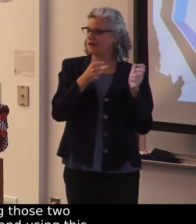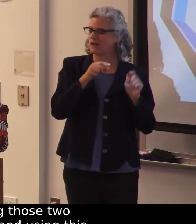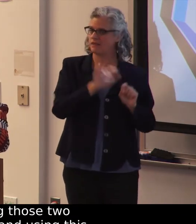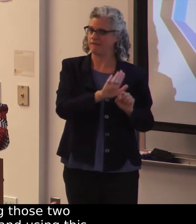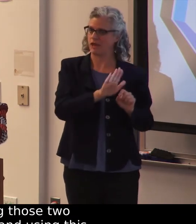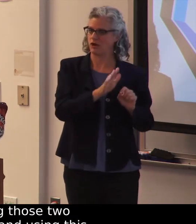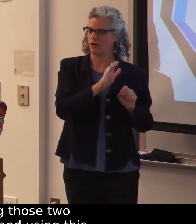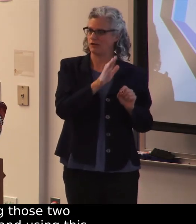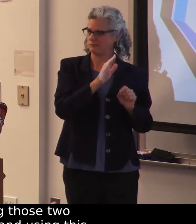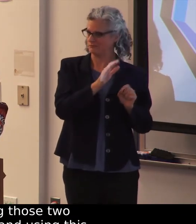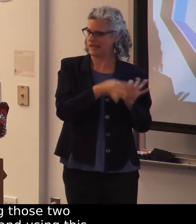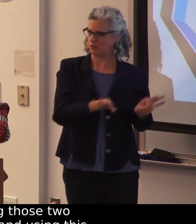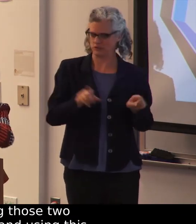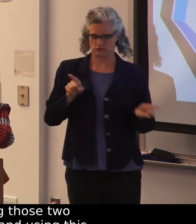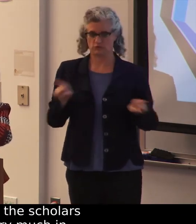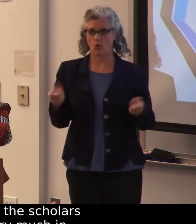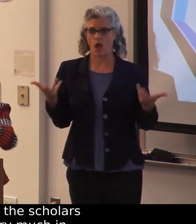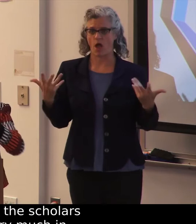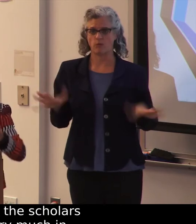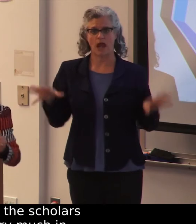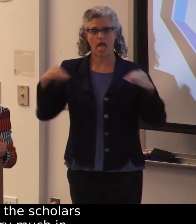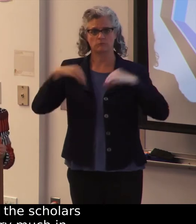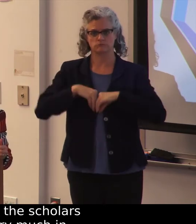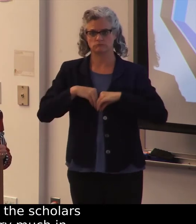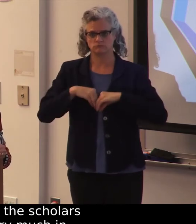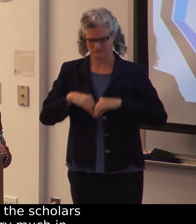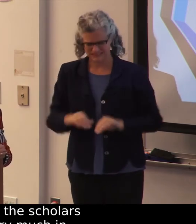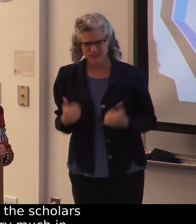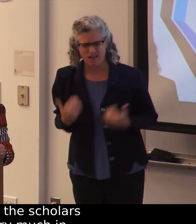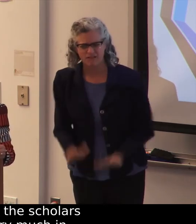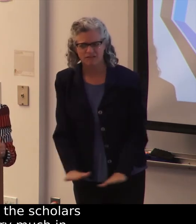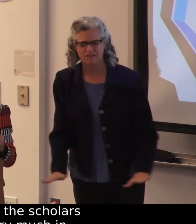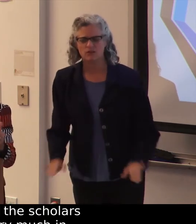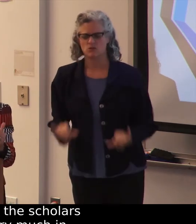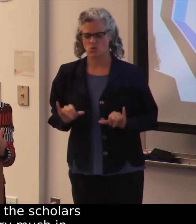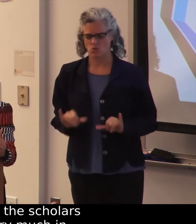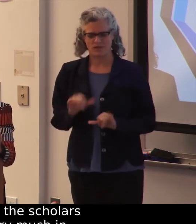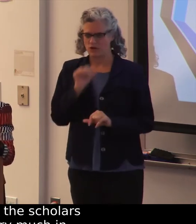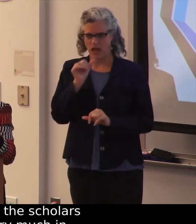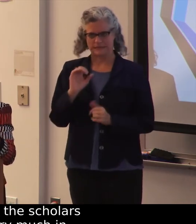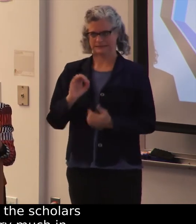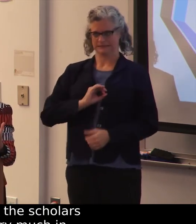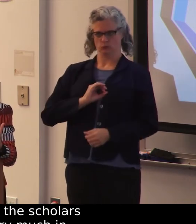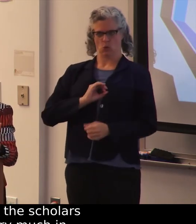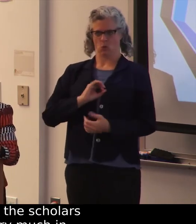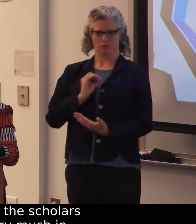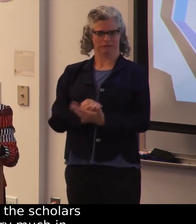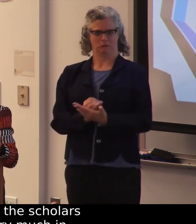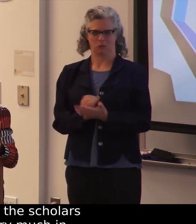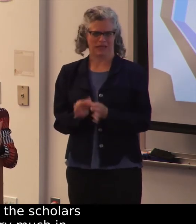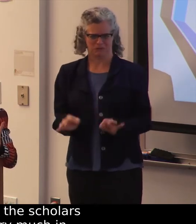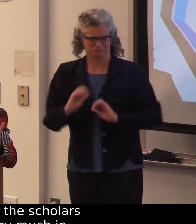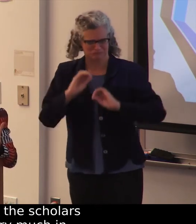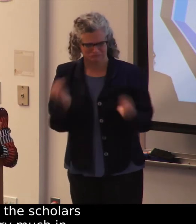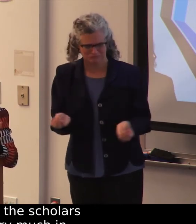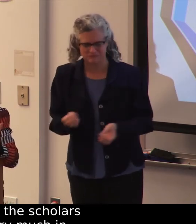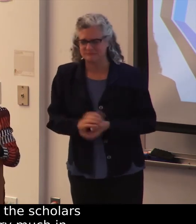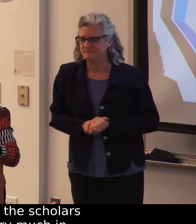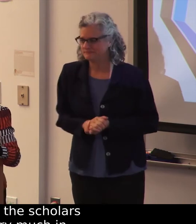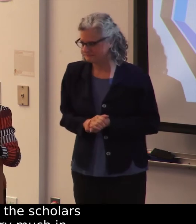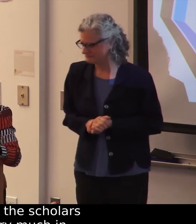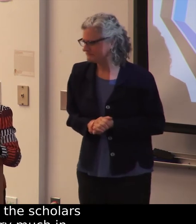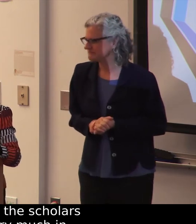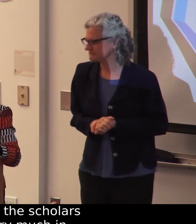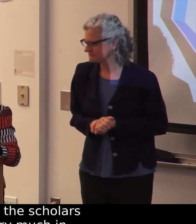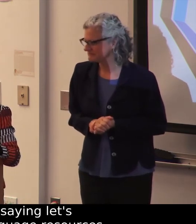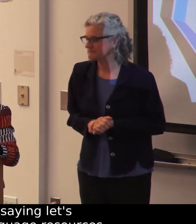two languages, and they're using those resources in those particular ways. And The scholars who are very